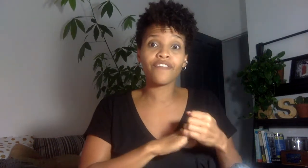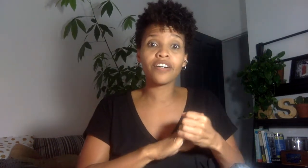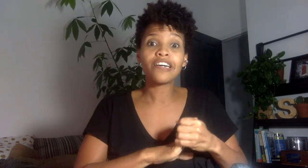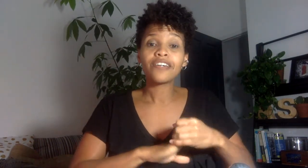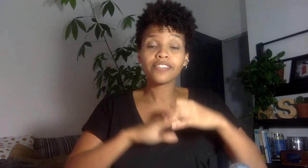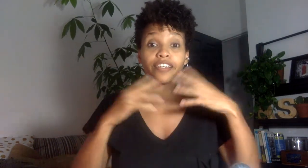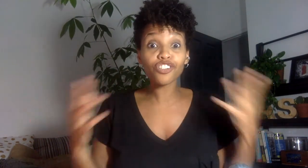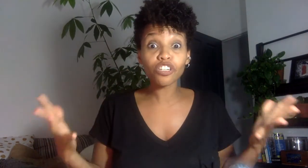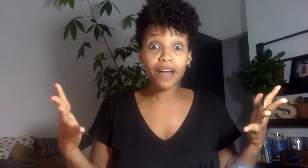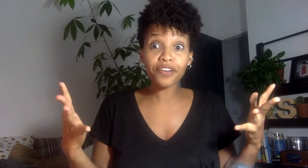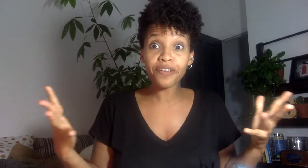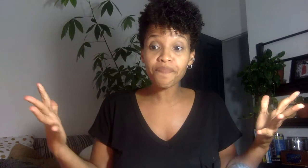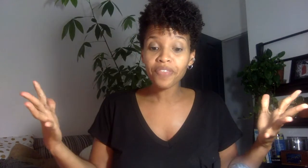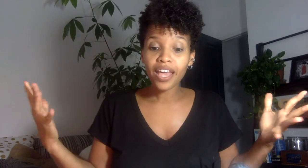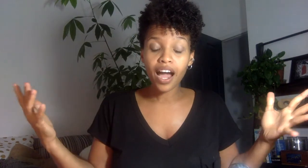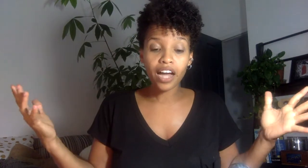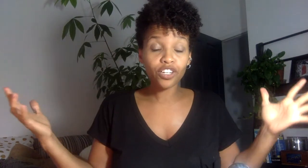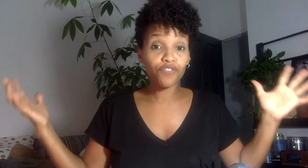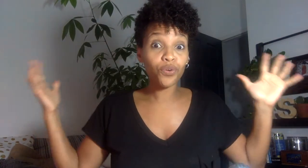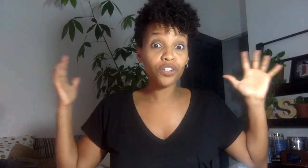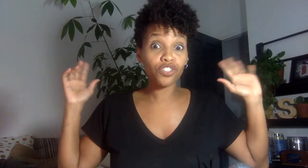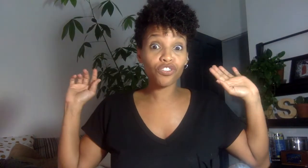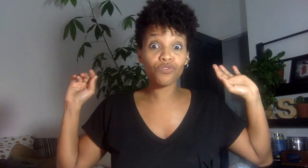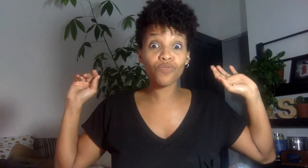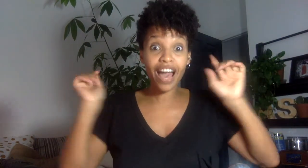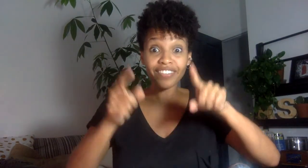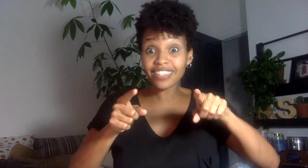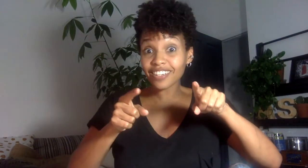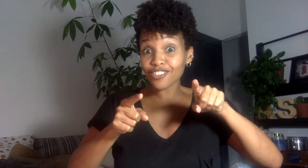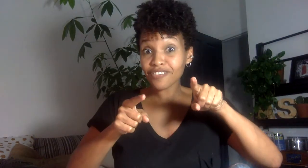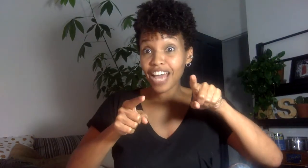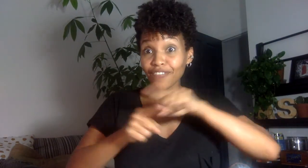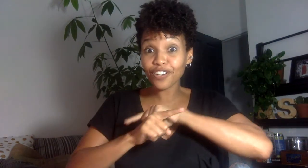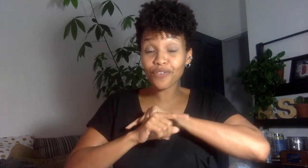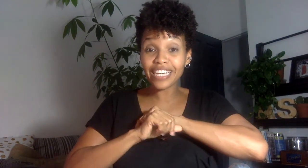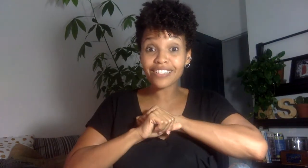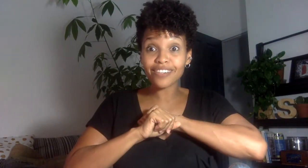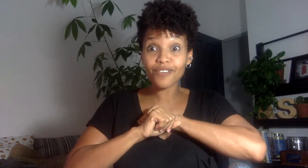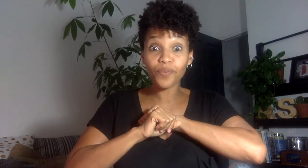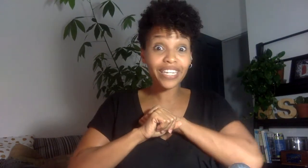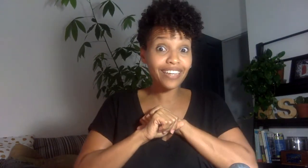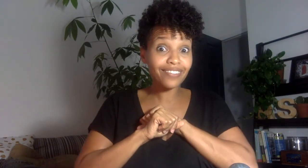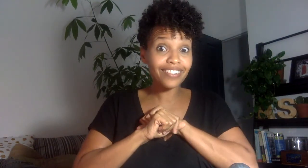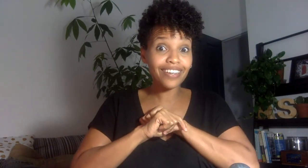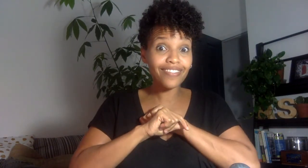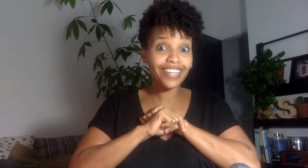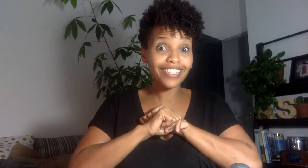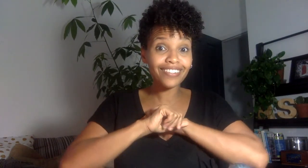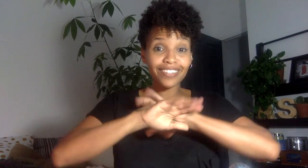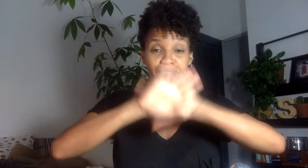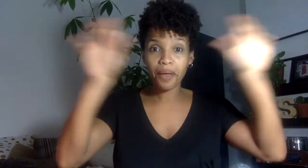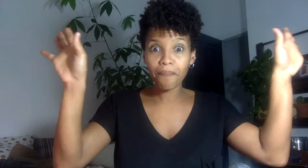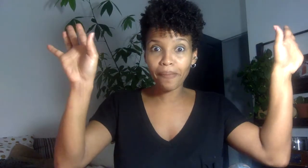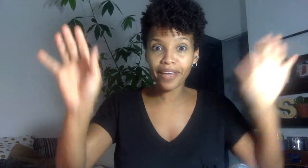a discussion about it. I look forward to having that discussion. Have a great weekend. That's it. Bye-bye.